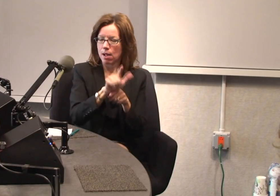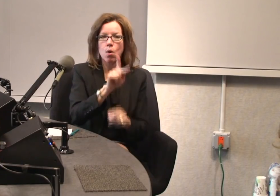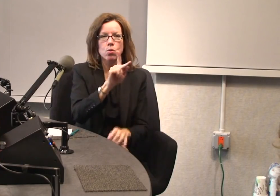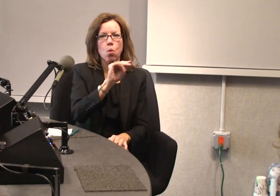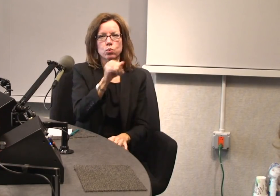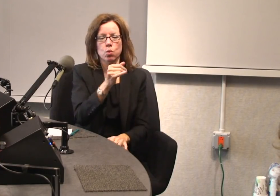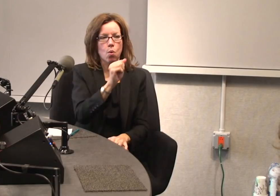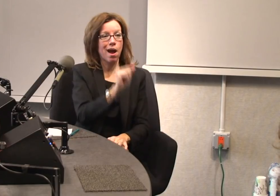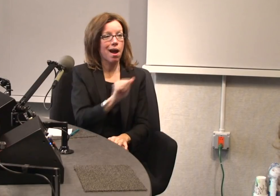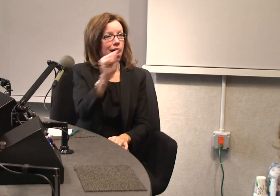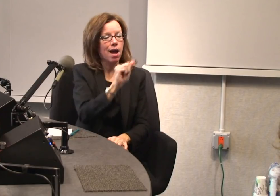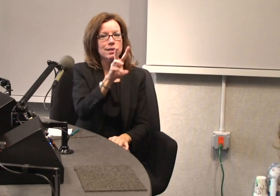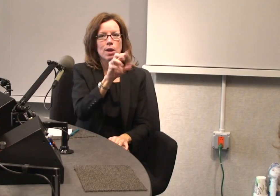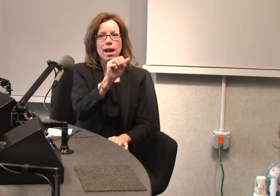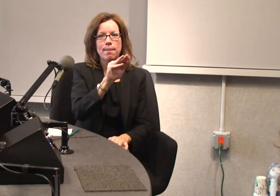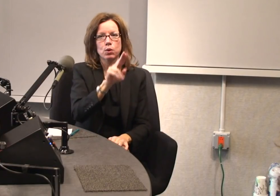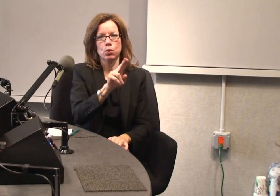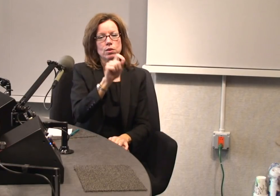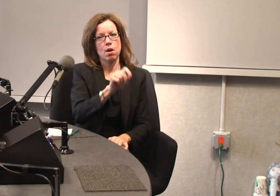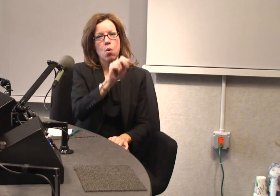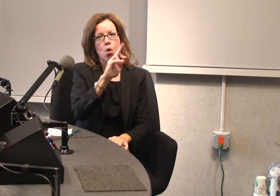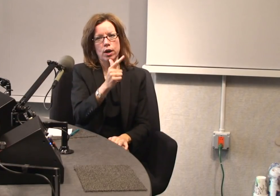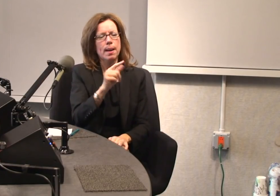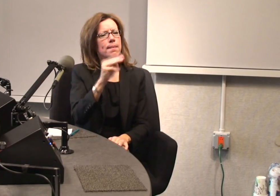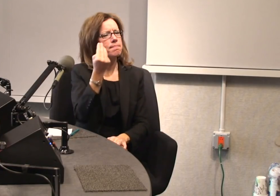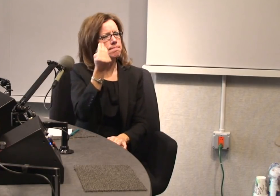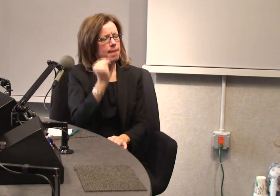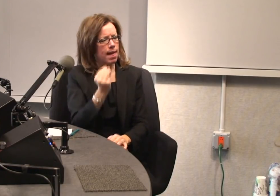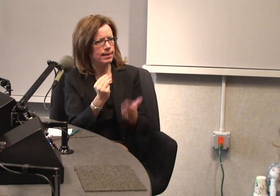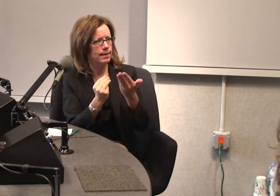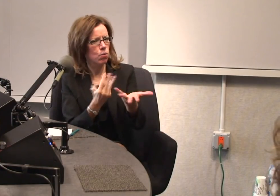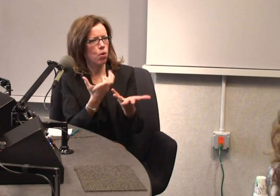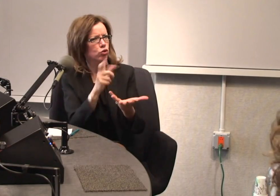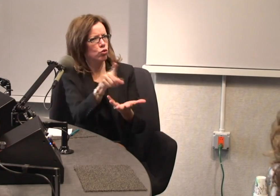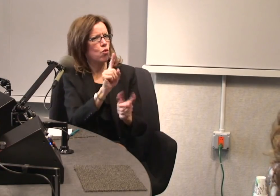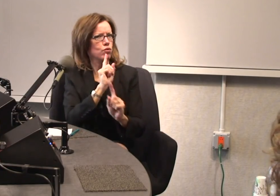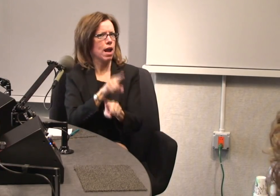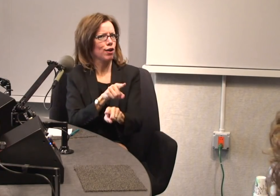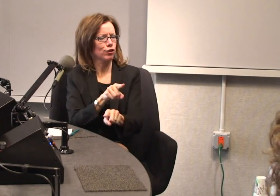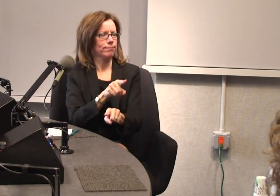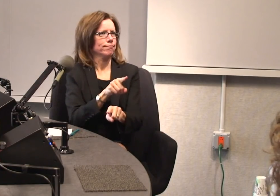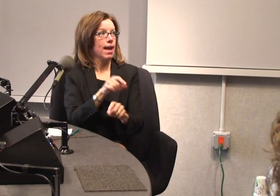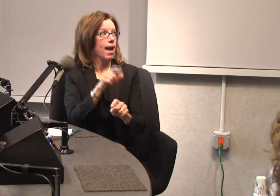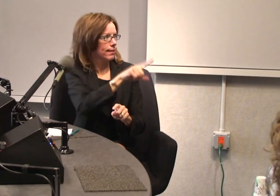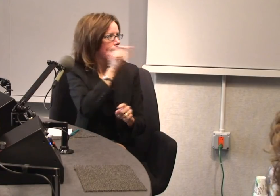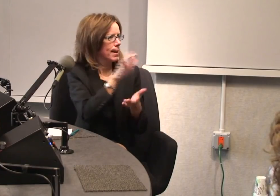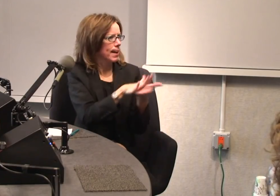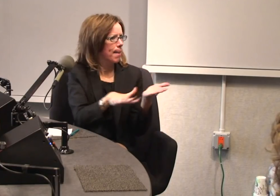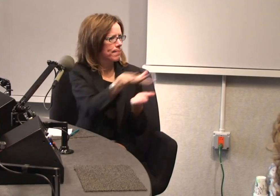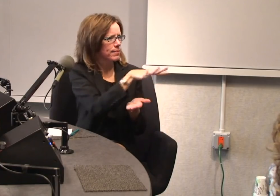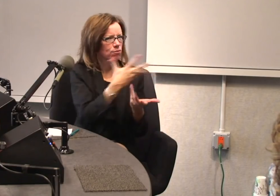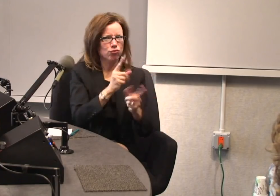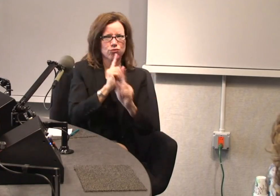wamu.org. Melanie Metzger, what was your reaction and the reaction on campus at Gallaudet to the interpreter